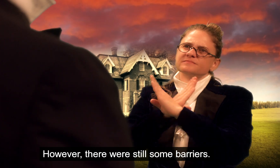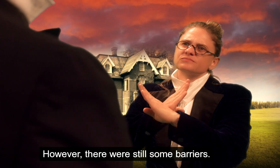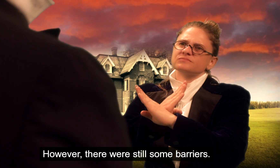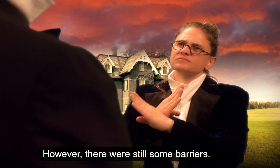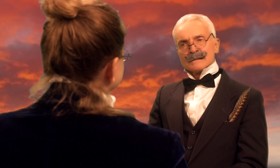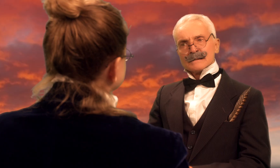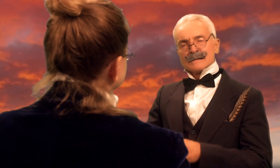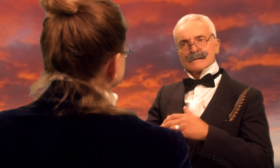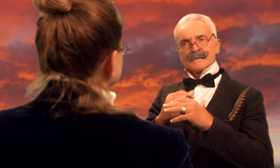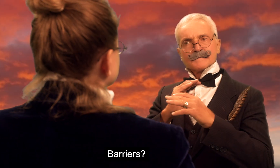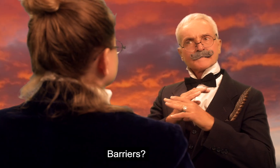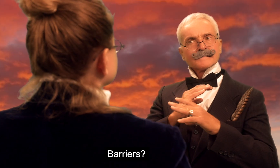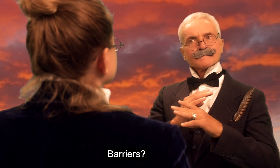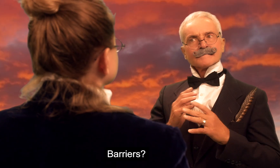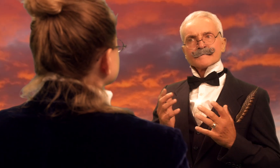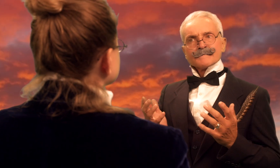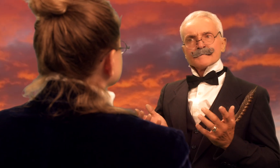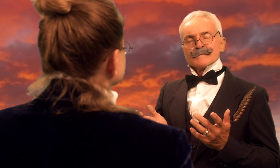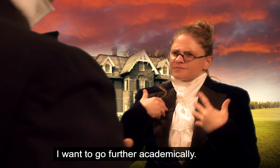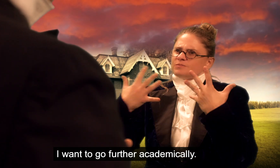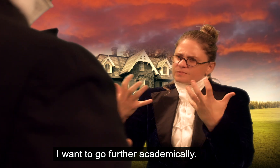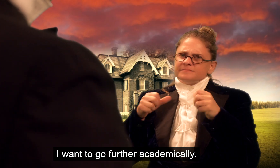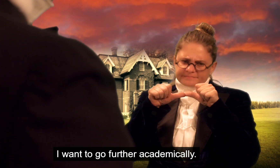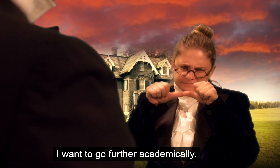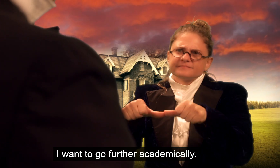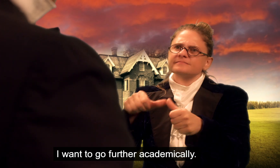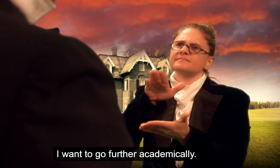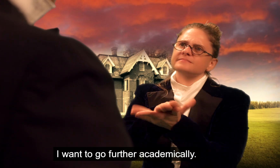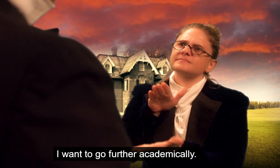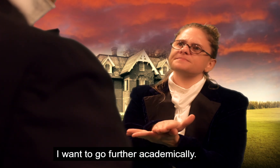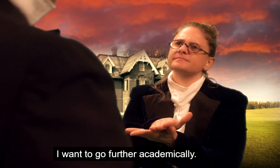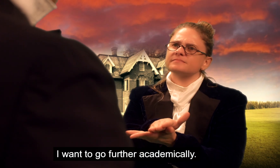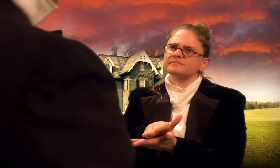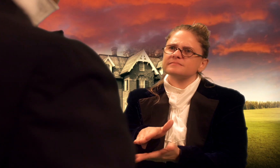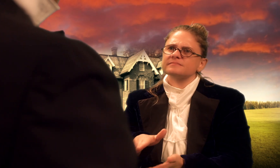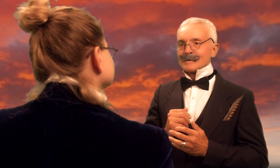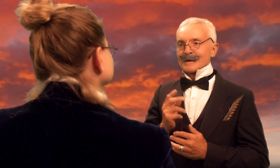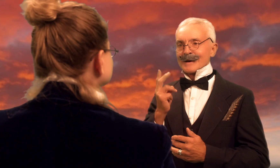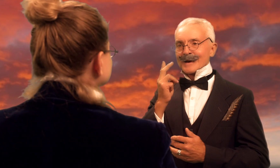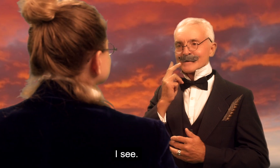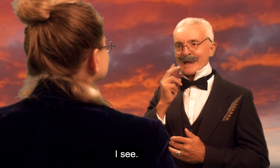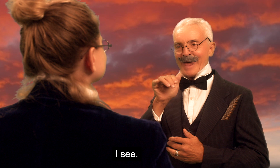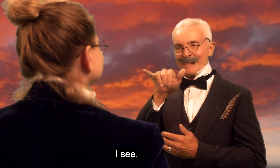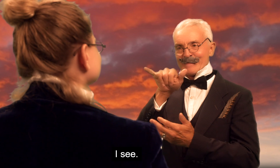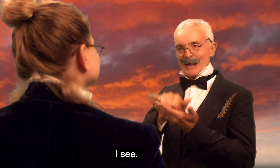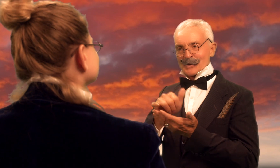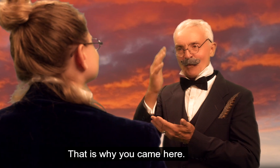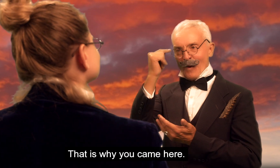barriers. Barriers? I want to go further academically. I see. That